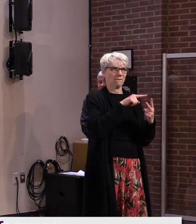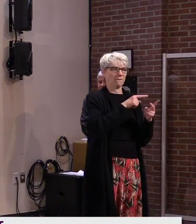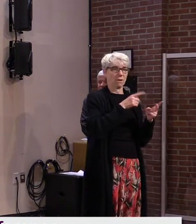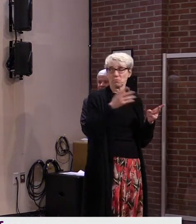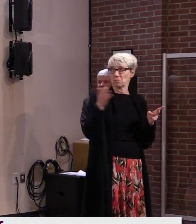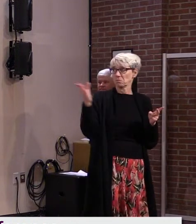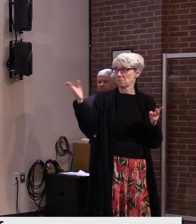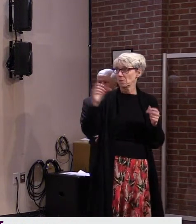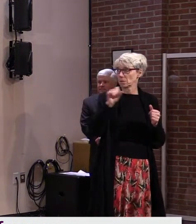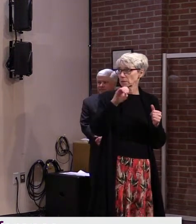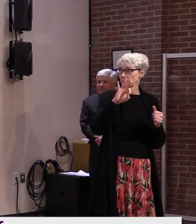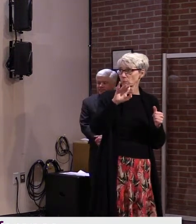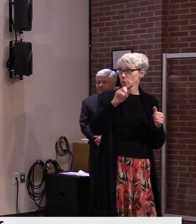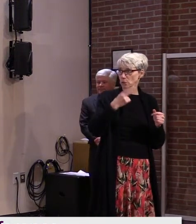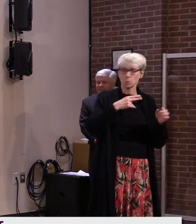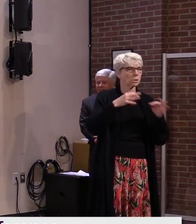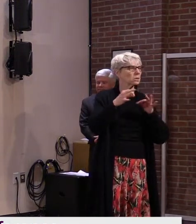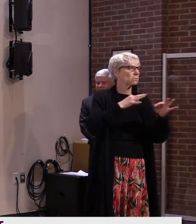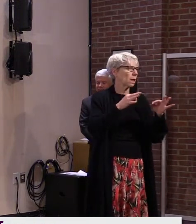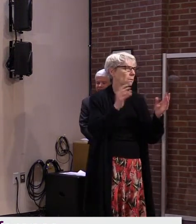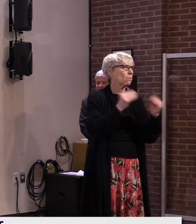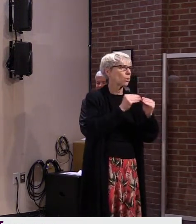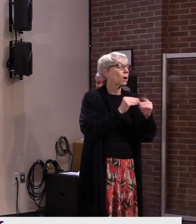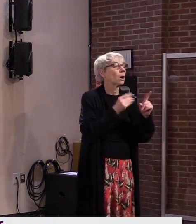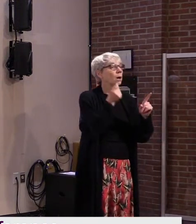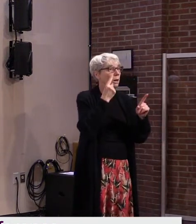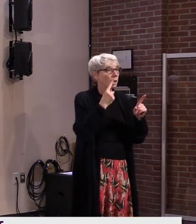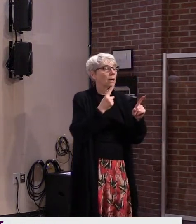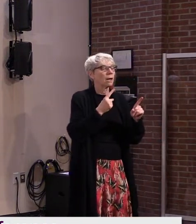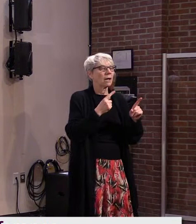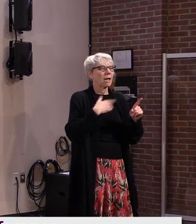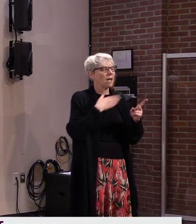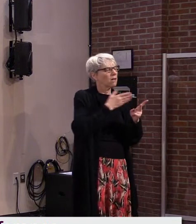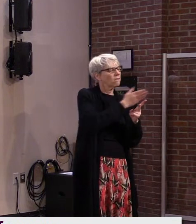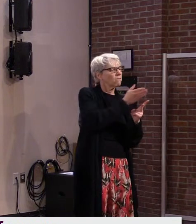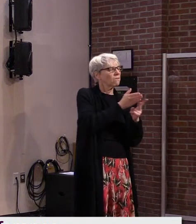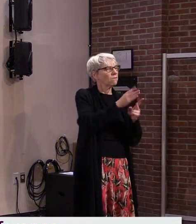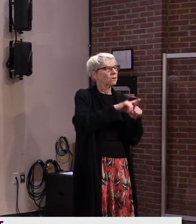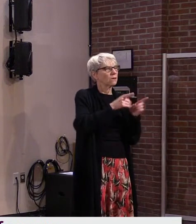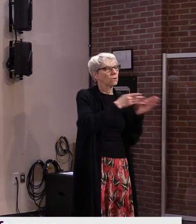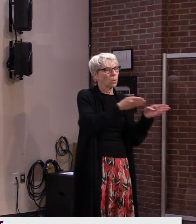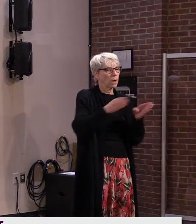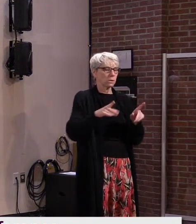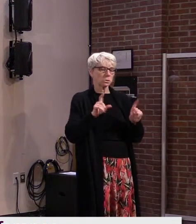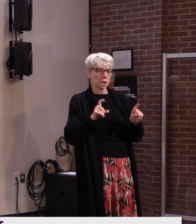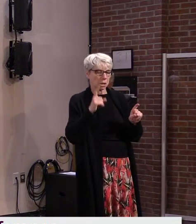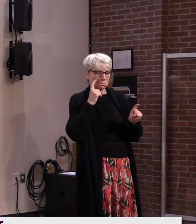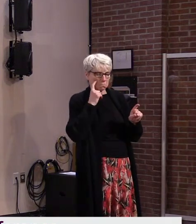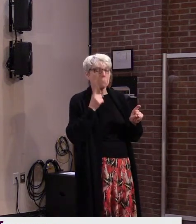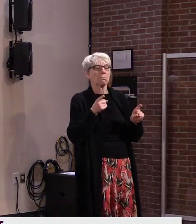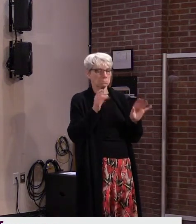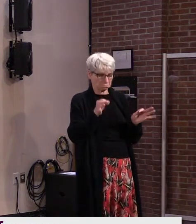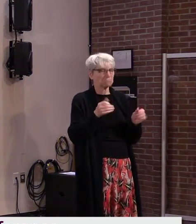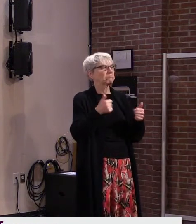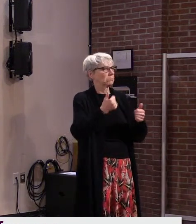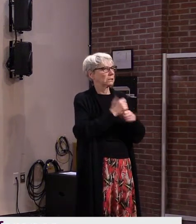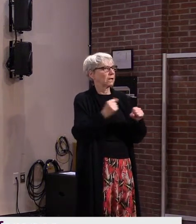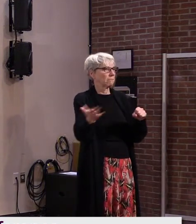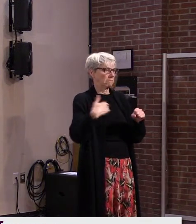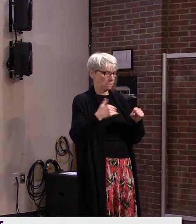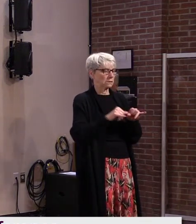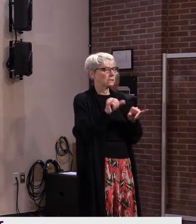I should have Secretary French explain that, but there are a number of different options in doing this. So let's make sure that we get this straight.